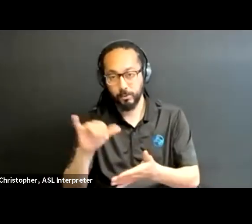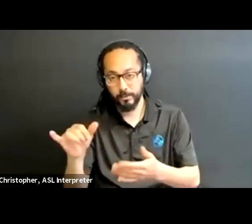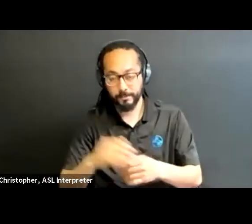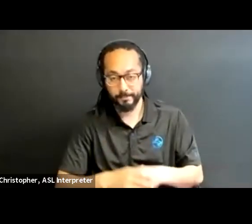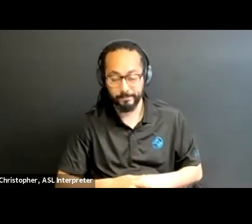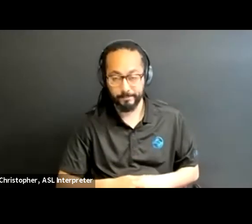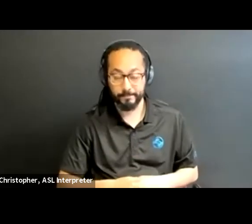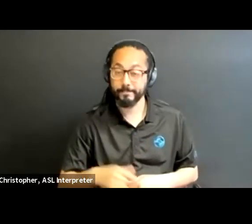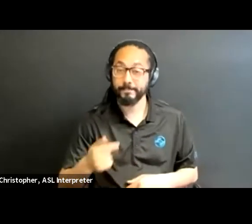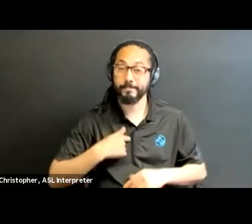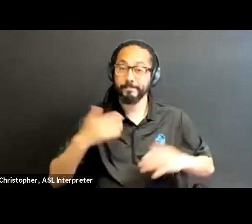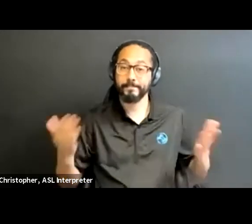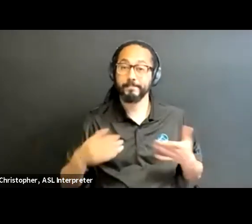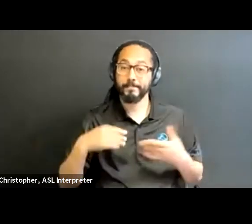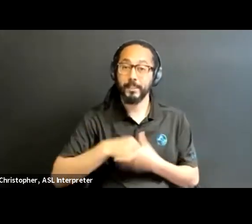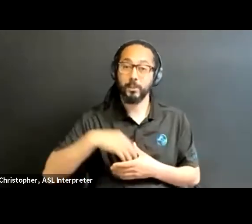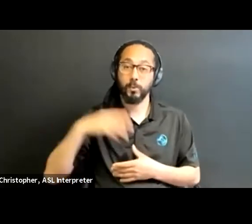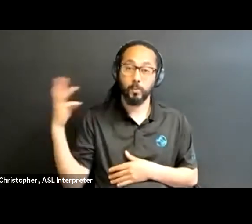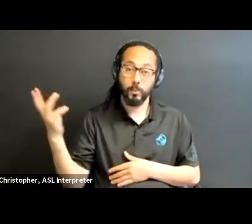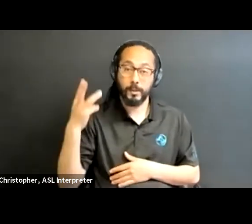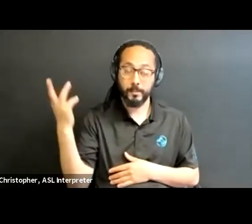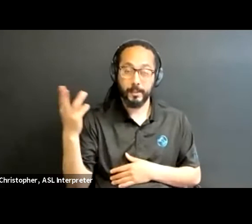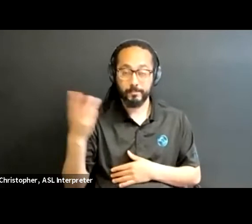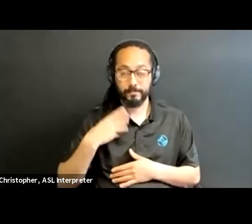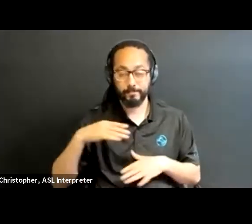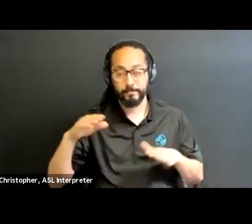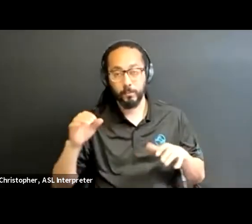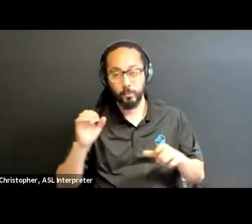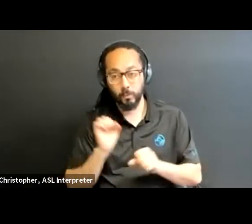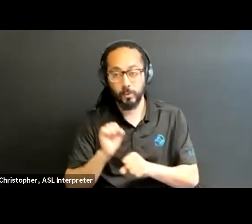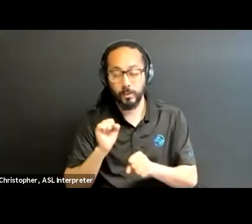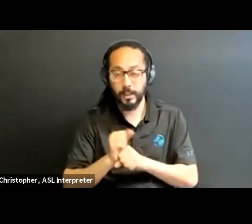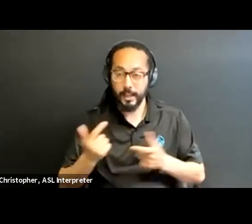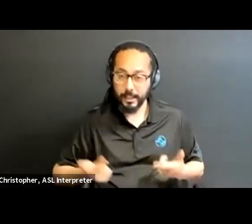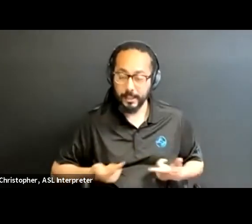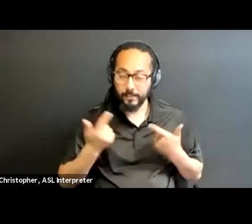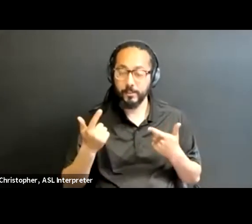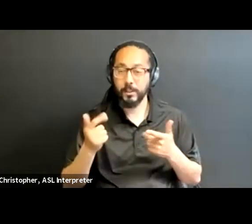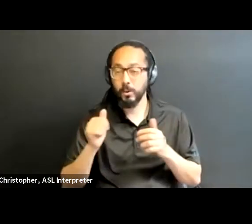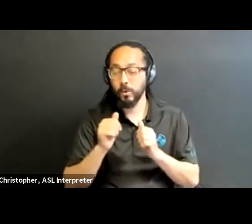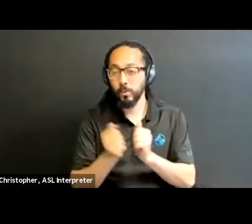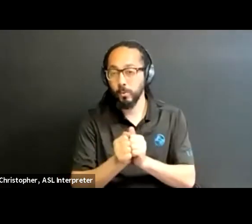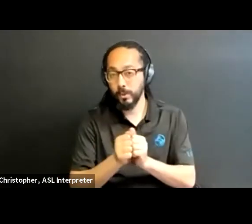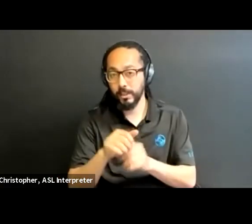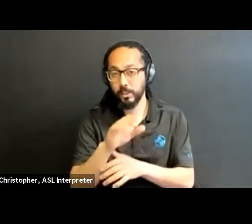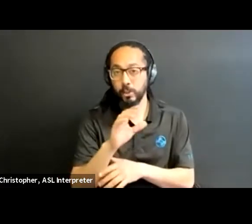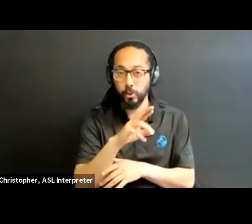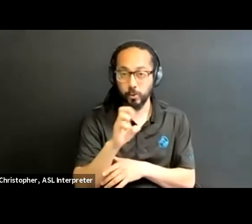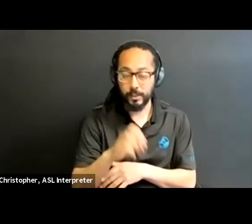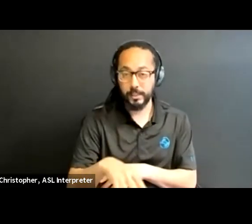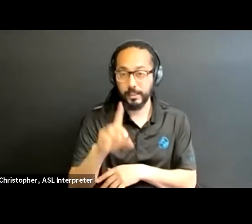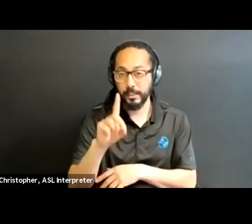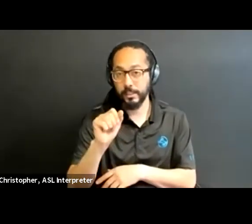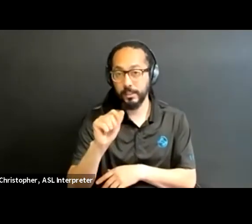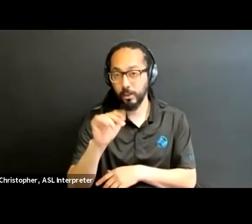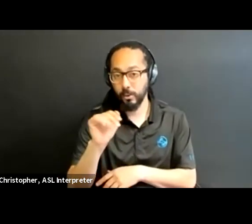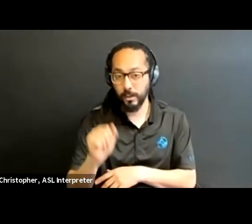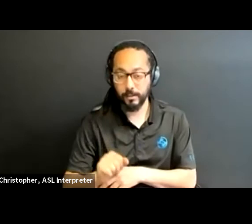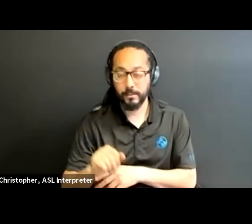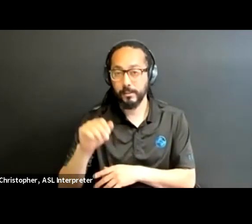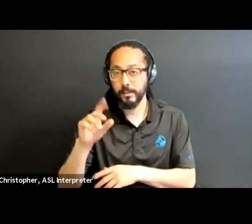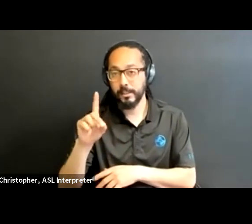Winnipeg, settled within, working and living on the original lands of Anishinaabe, Cree, Oji-Cree, Dakota, and Dene peoples,